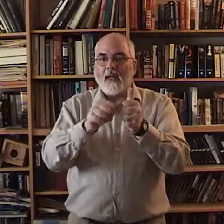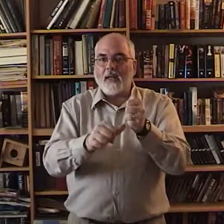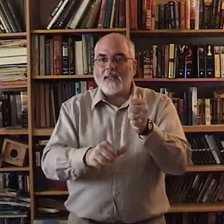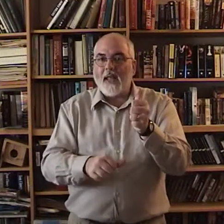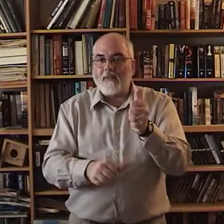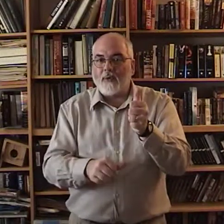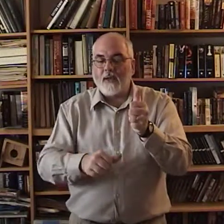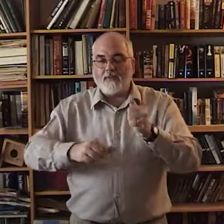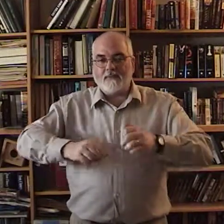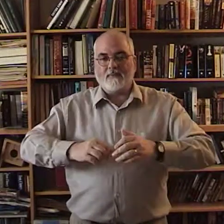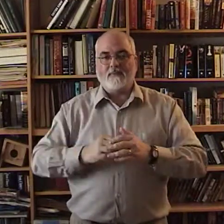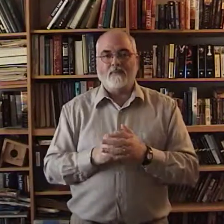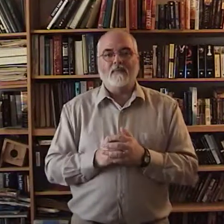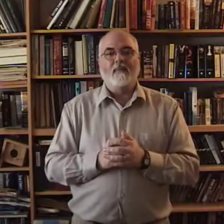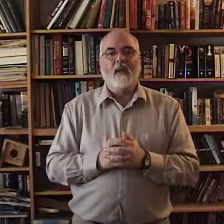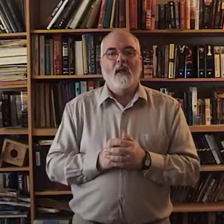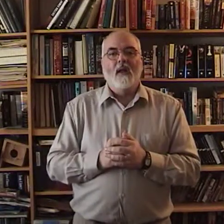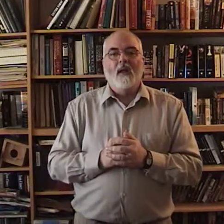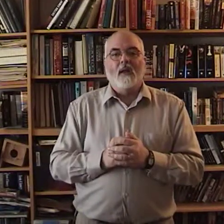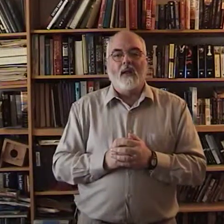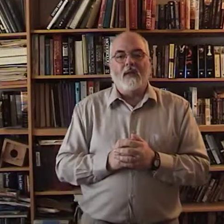is every, okay?